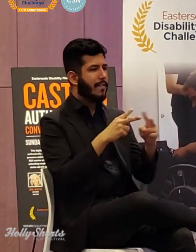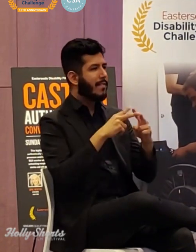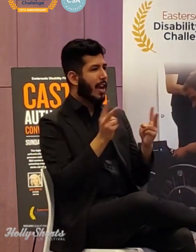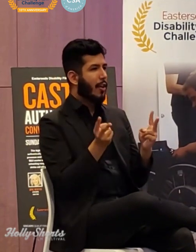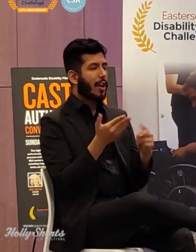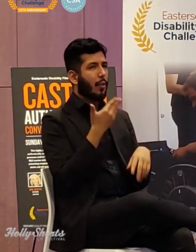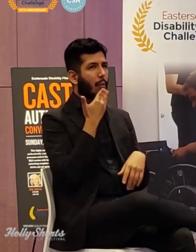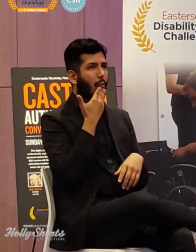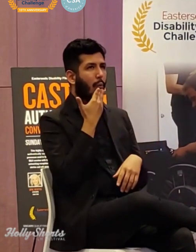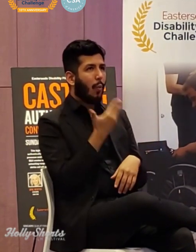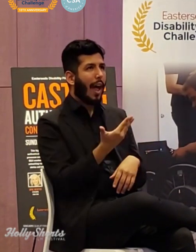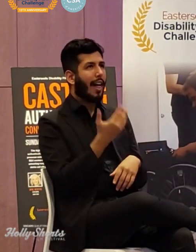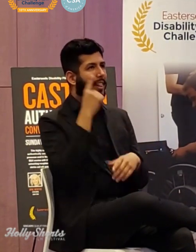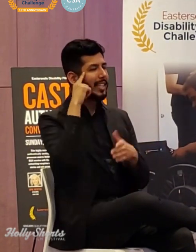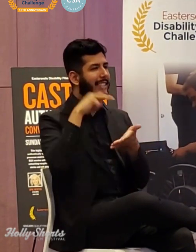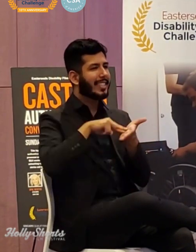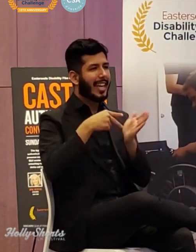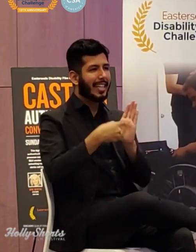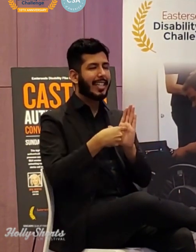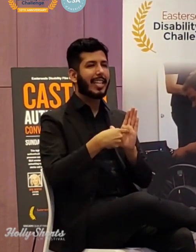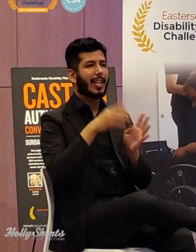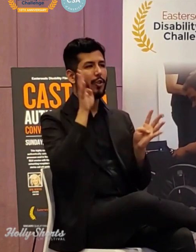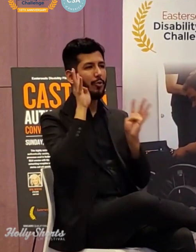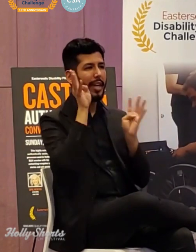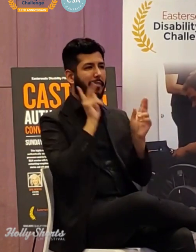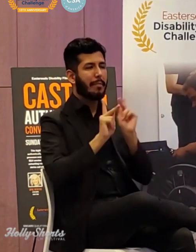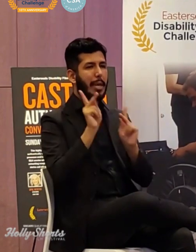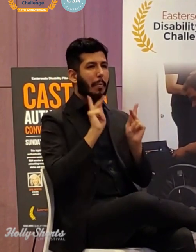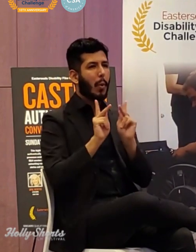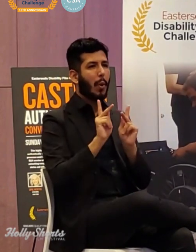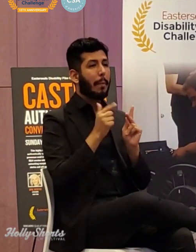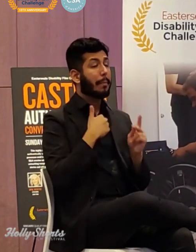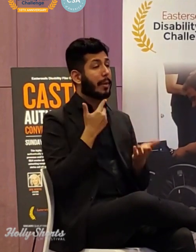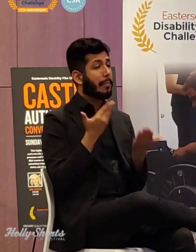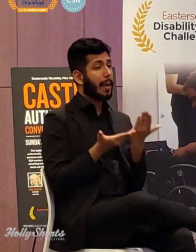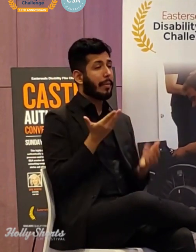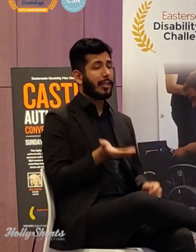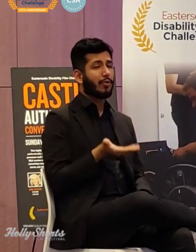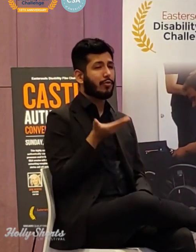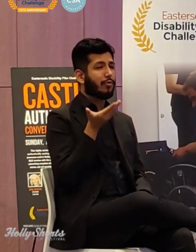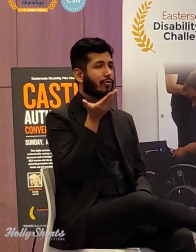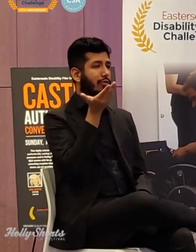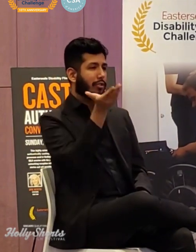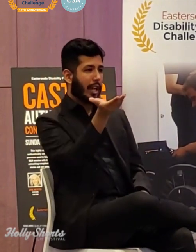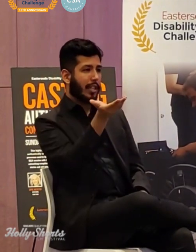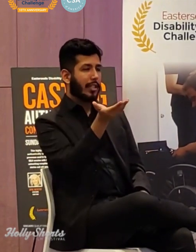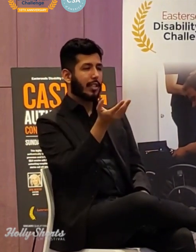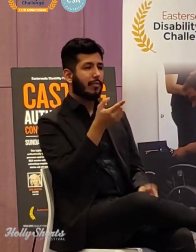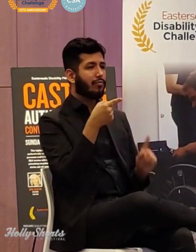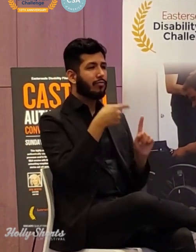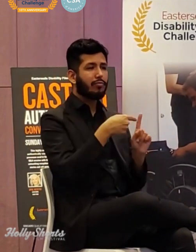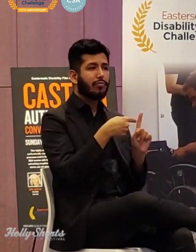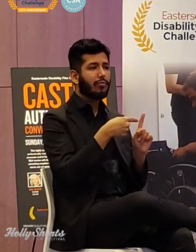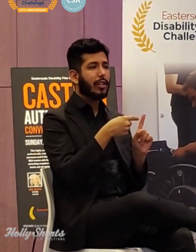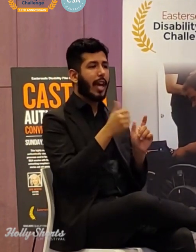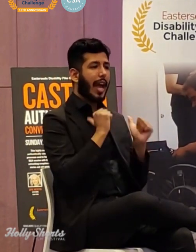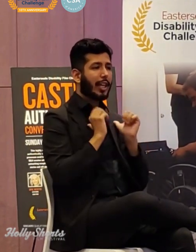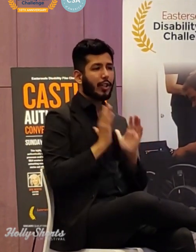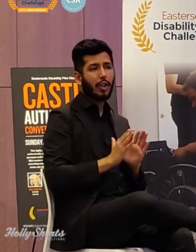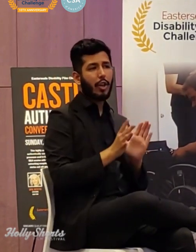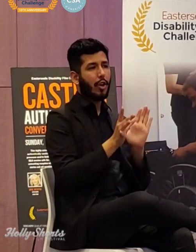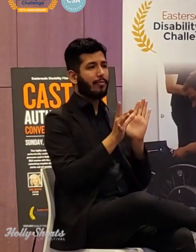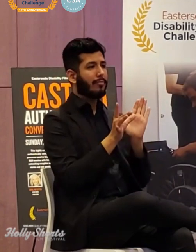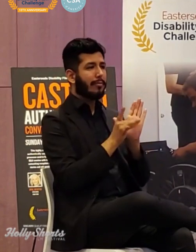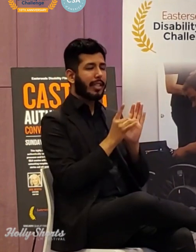well-intended, liberal-minded creatives who I might suggest a piece of casting that is not what they'd initially conceived, because